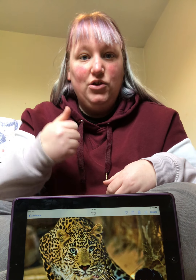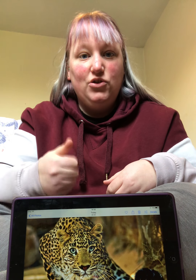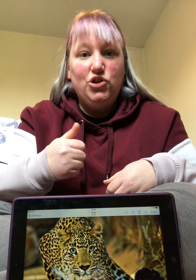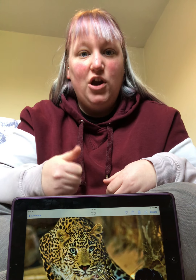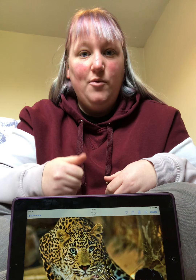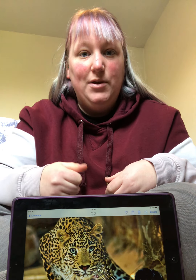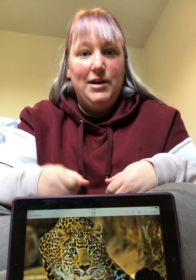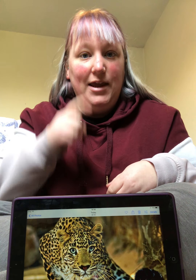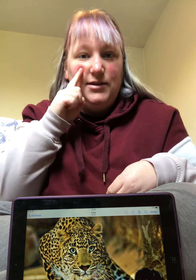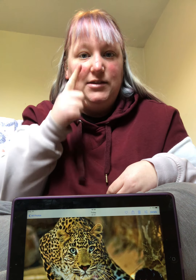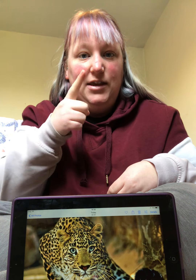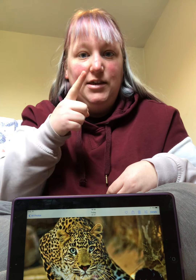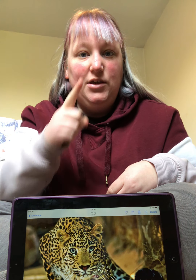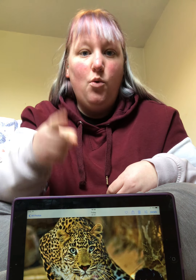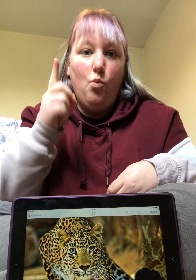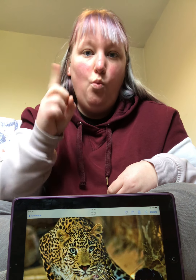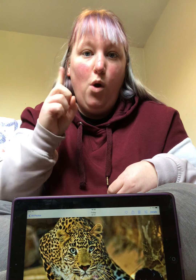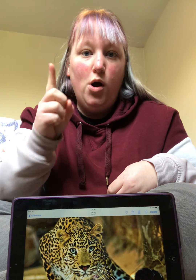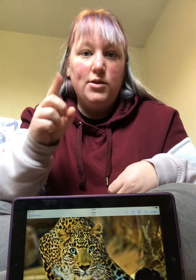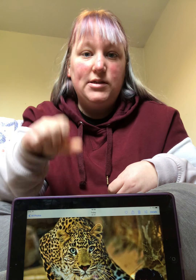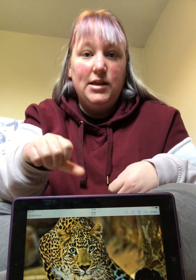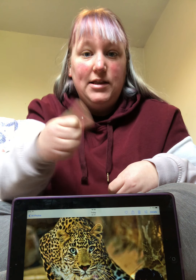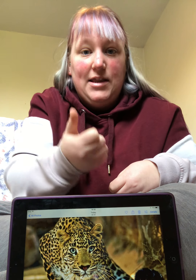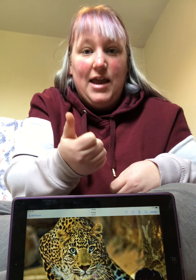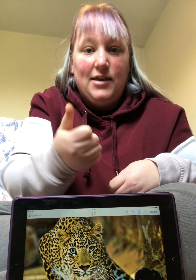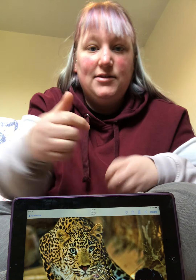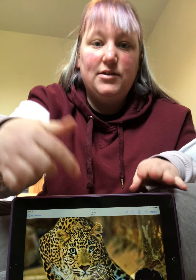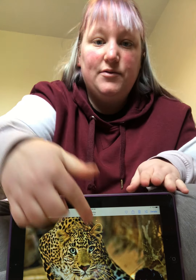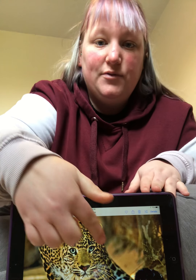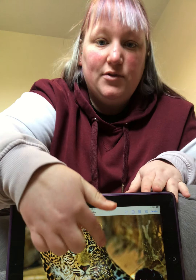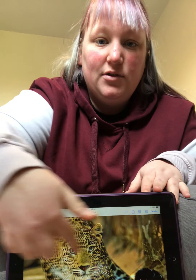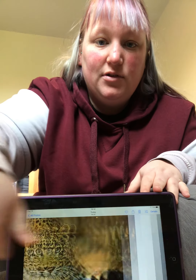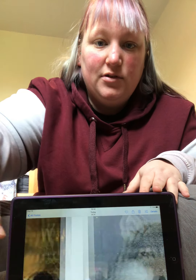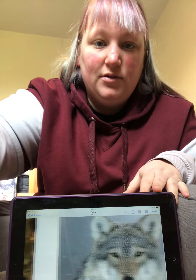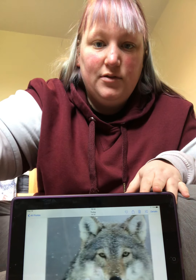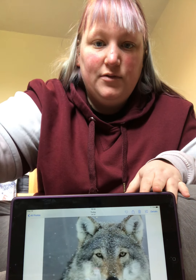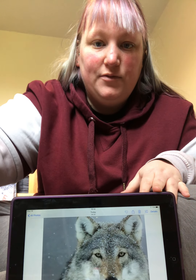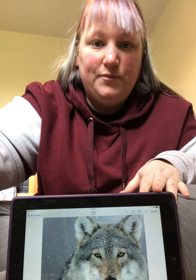Good job. Let's see what's next.